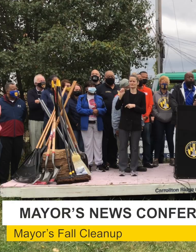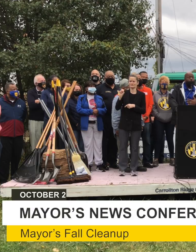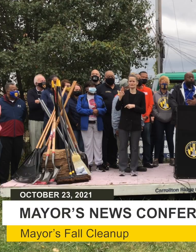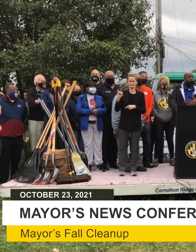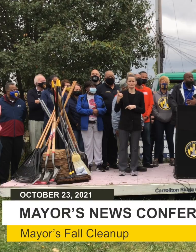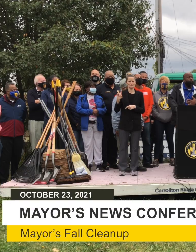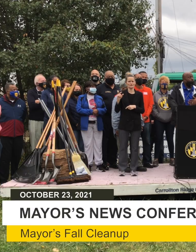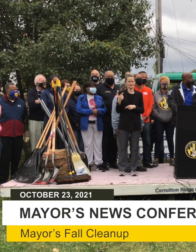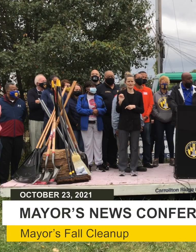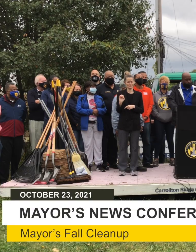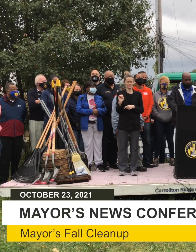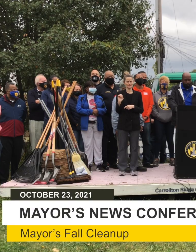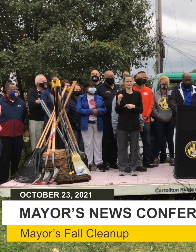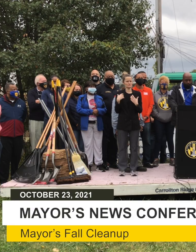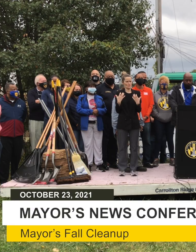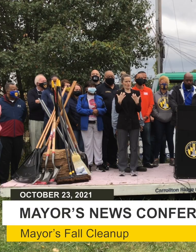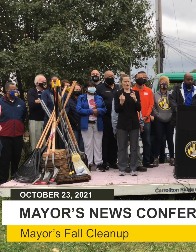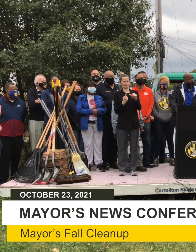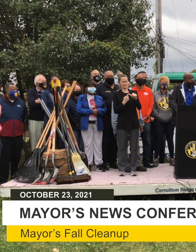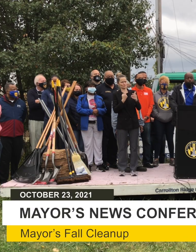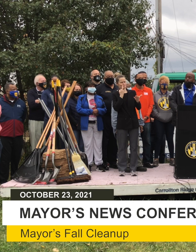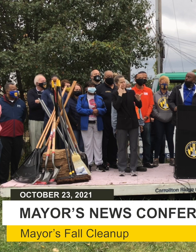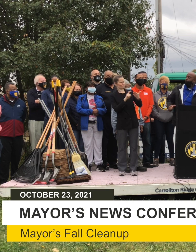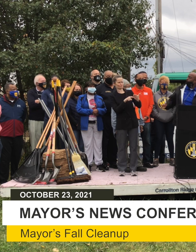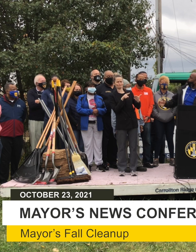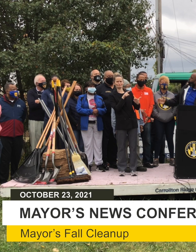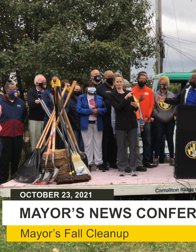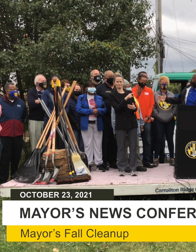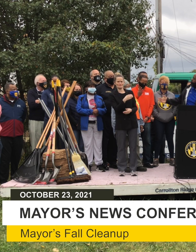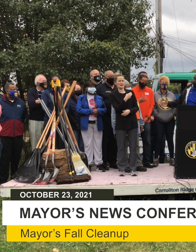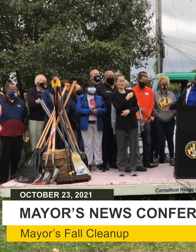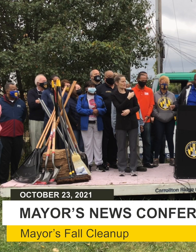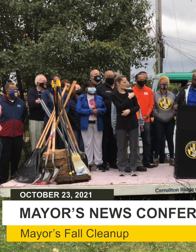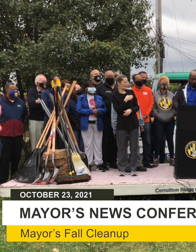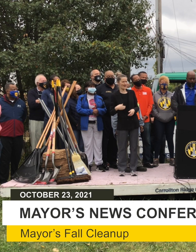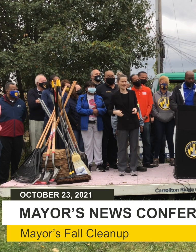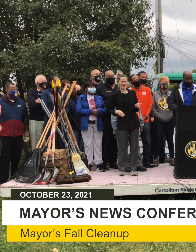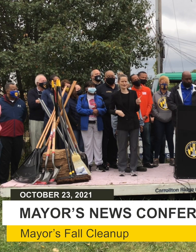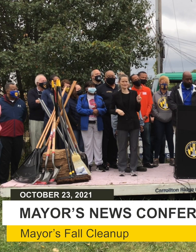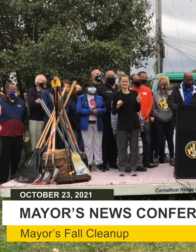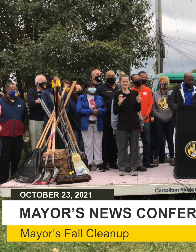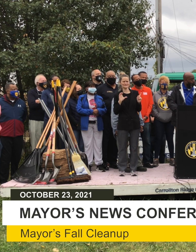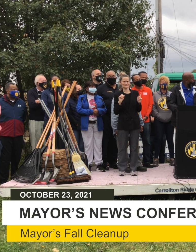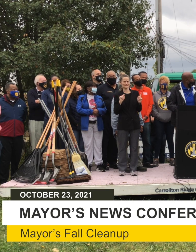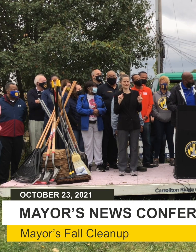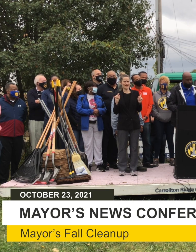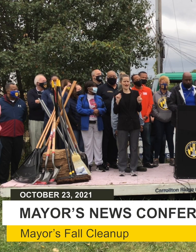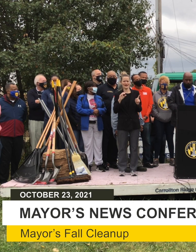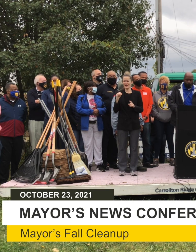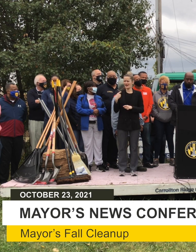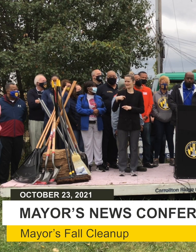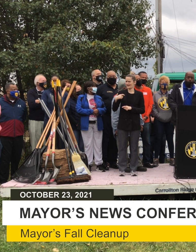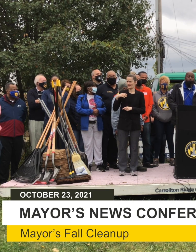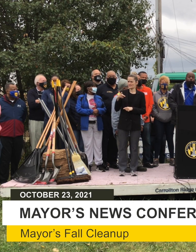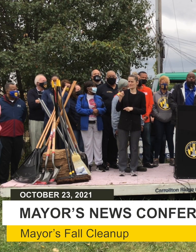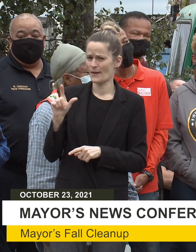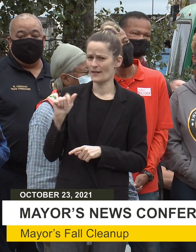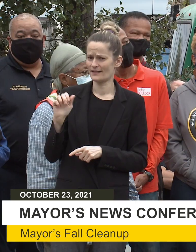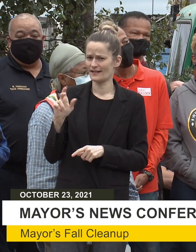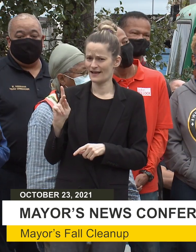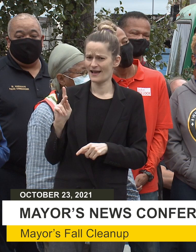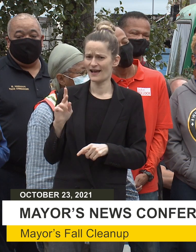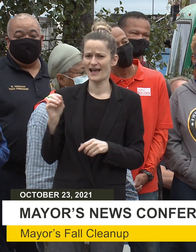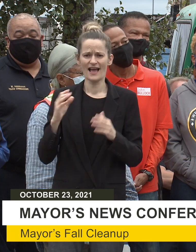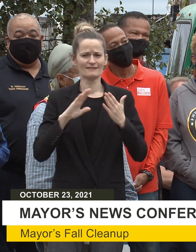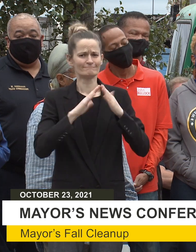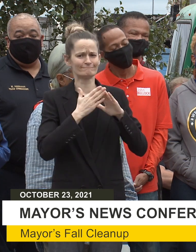I just want to first acknowledge Mayor Scott, Councilmember Bullock, City Administrator Shorter,